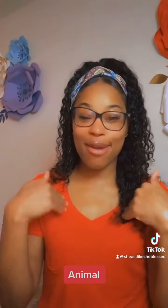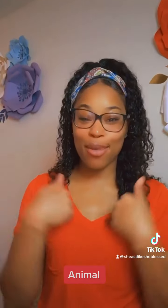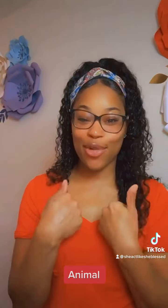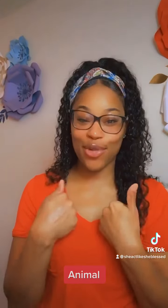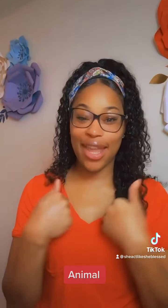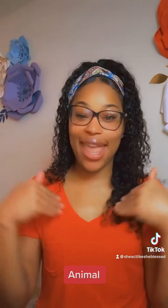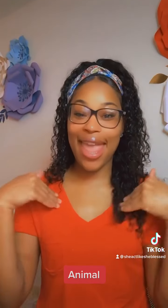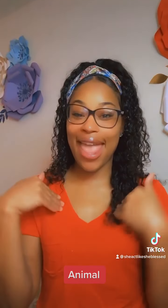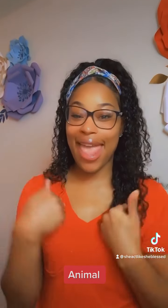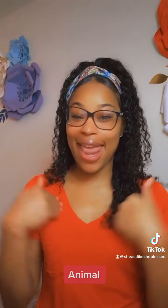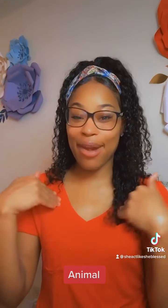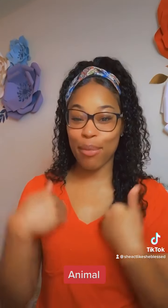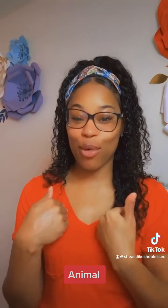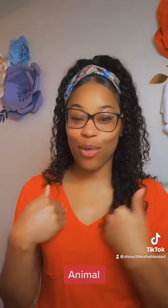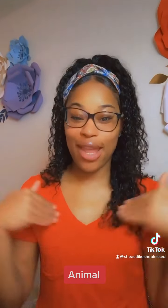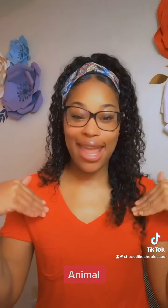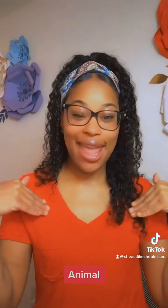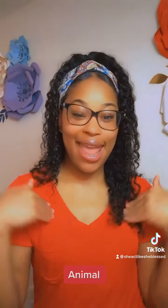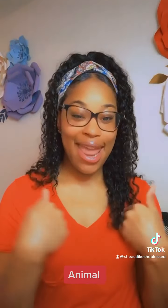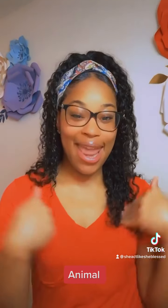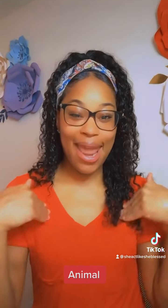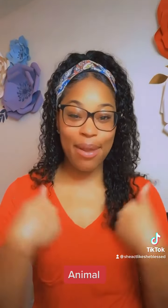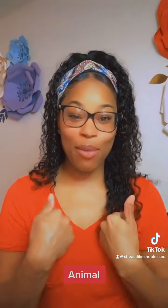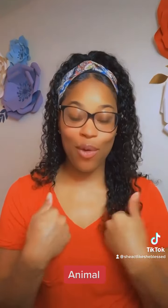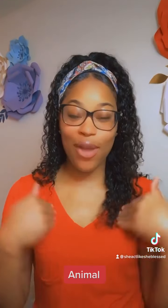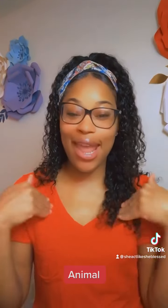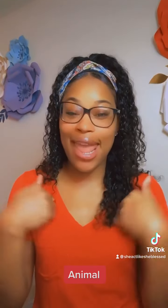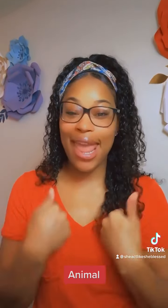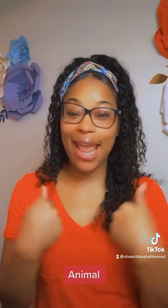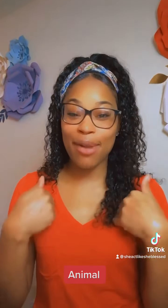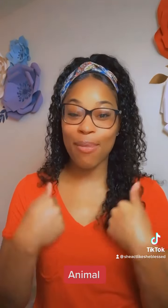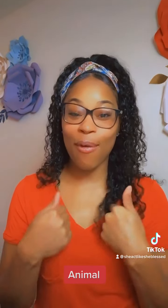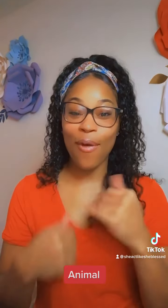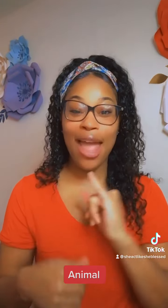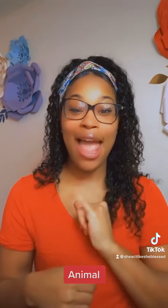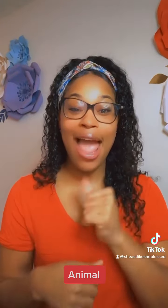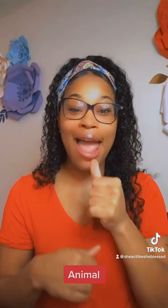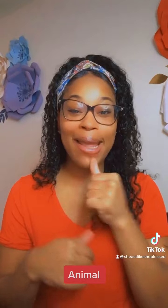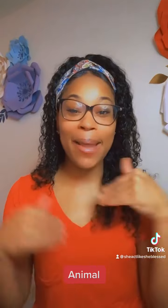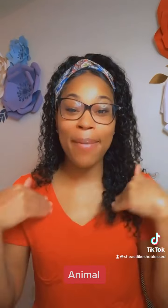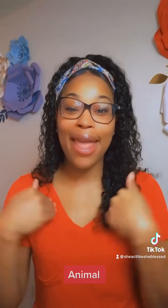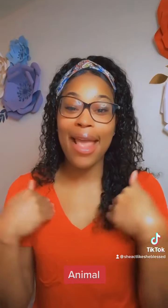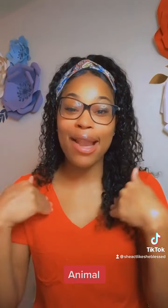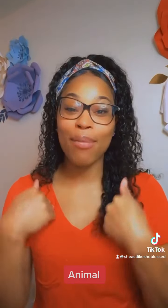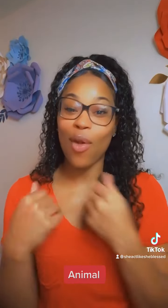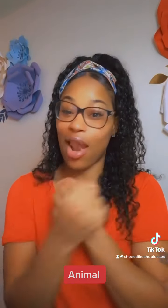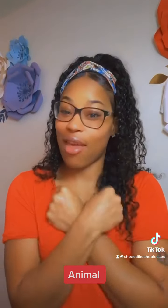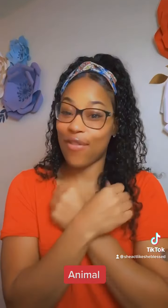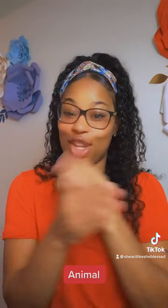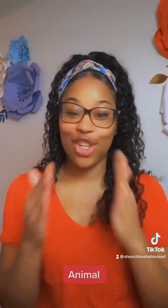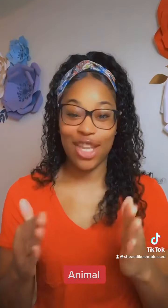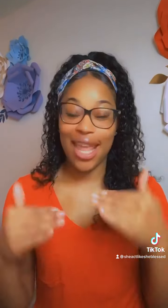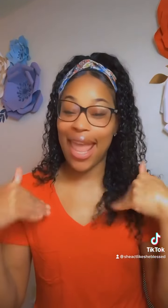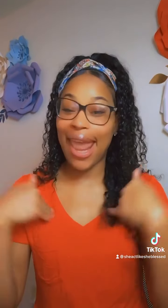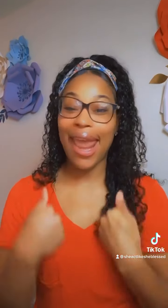Animal. Animal. Animal. Animal. I am an animal lover.